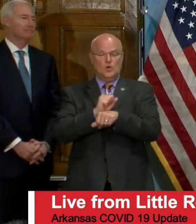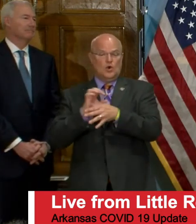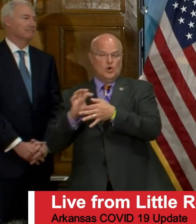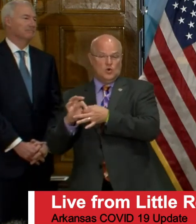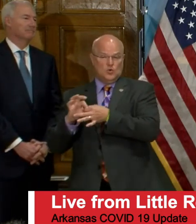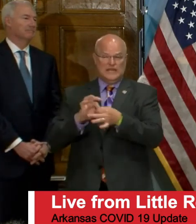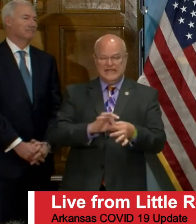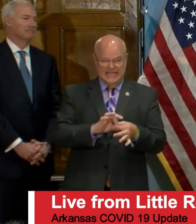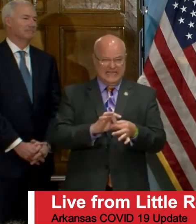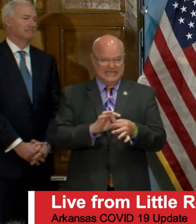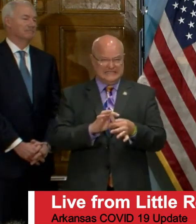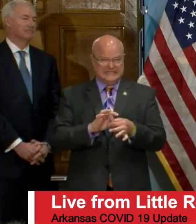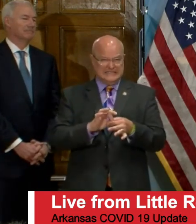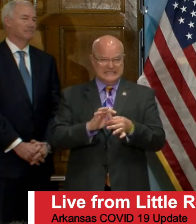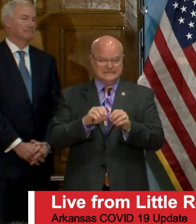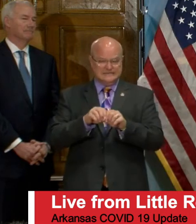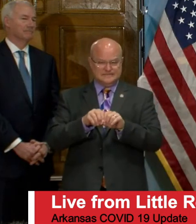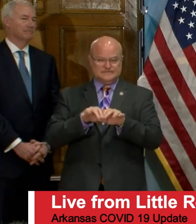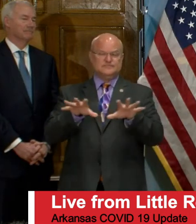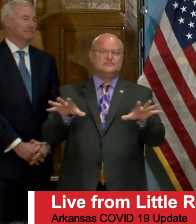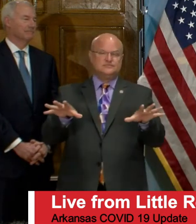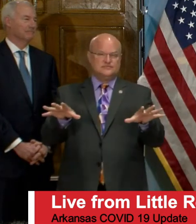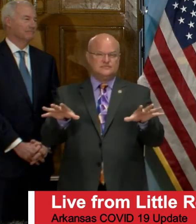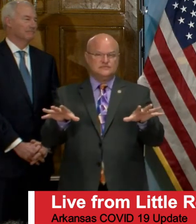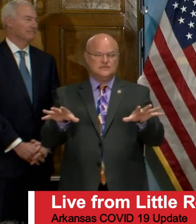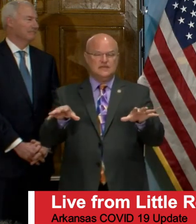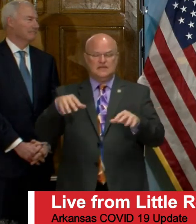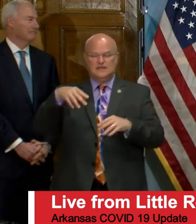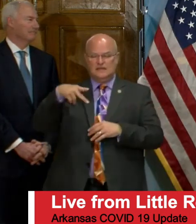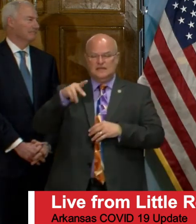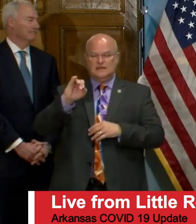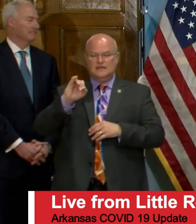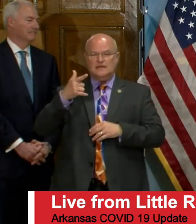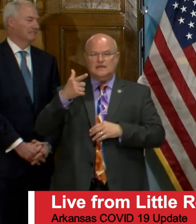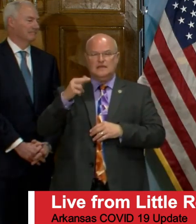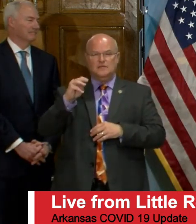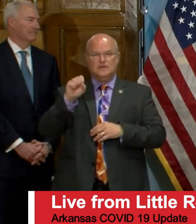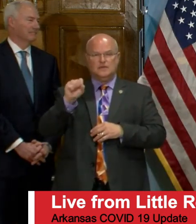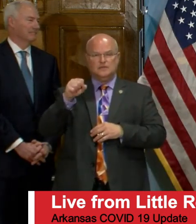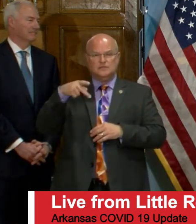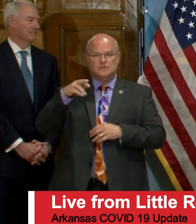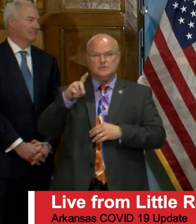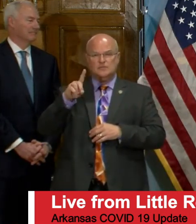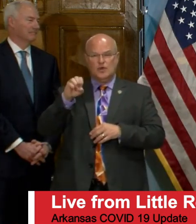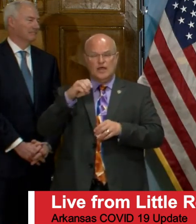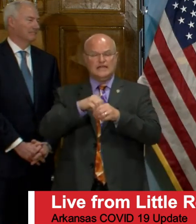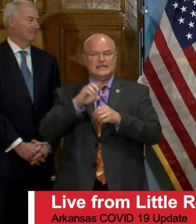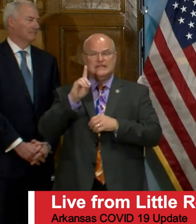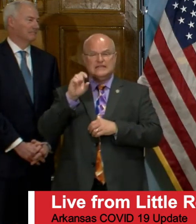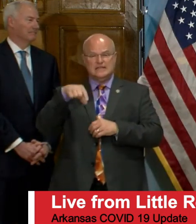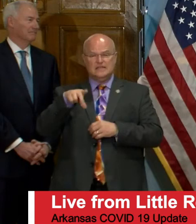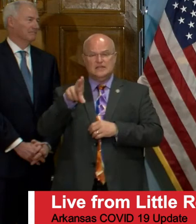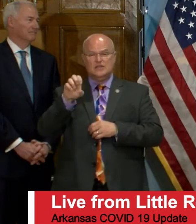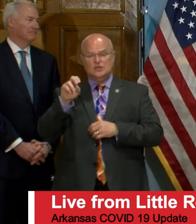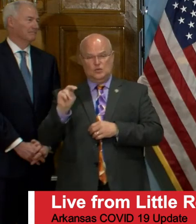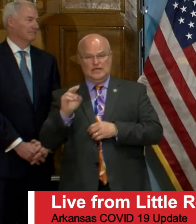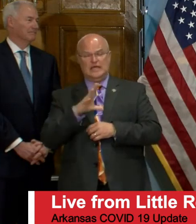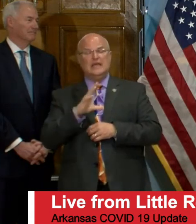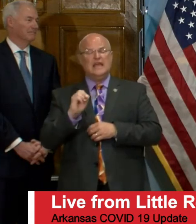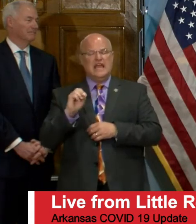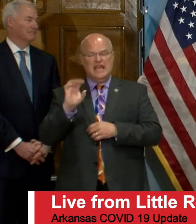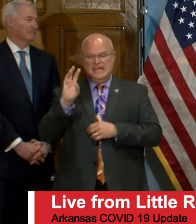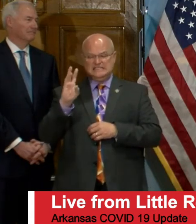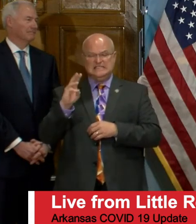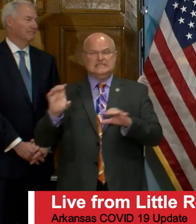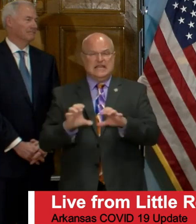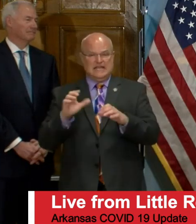work-related outbreak at the Pilgrim's Pride plant in DeQueen, and there are